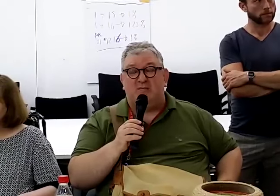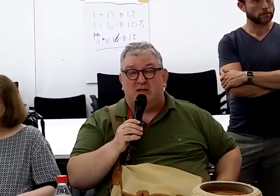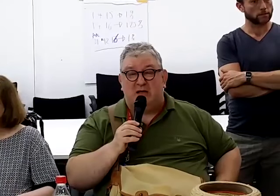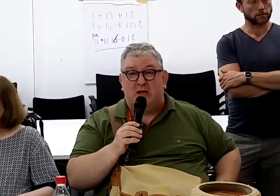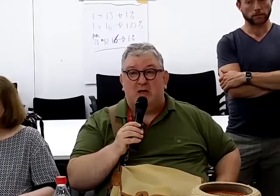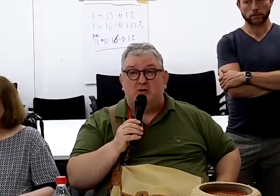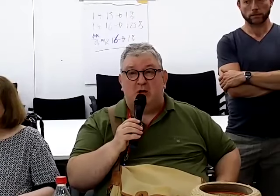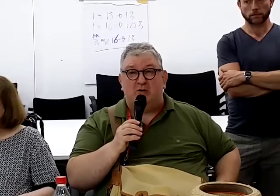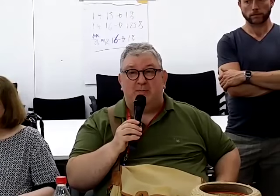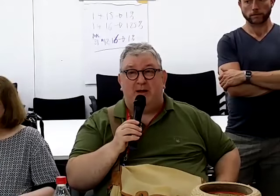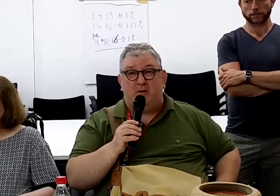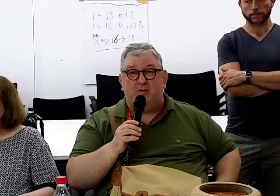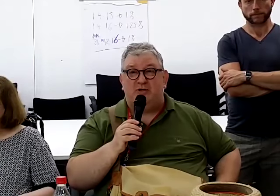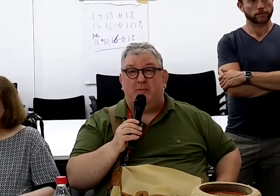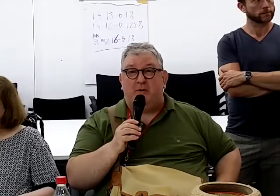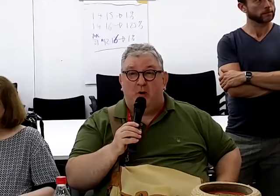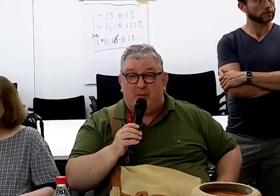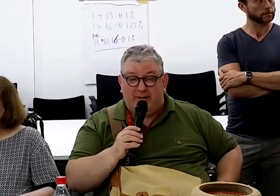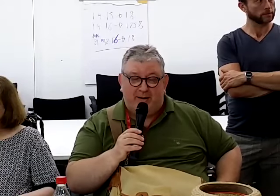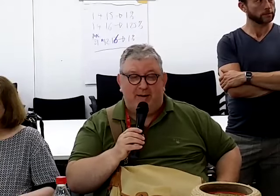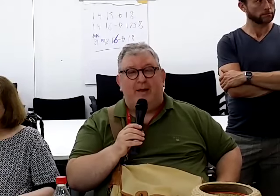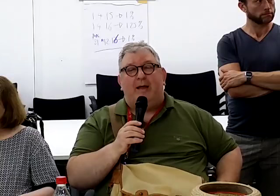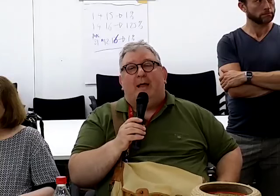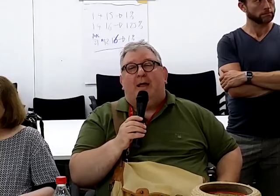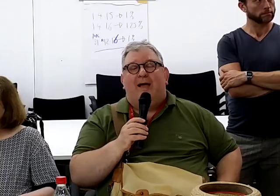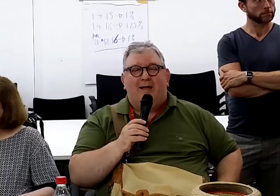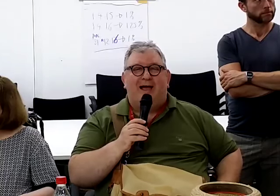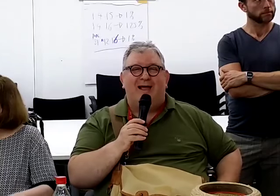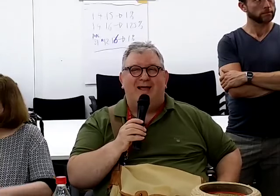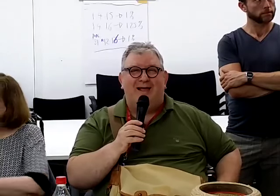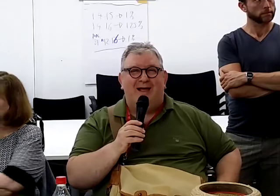pretty much unanimously chose a man called Jeremy Corbyn.